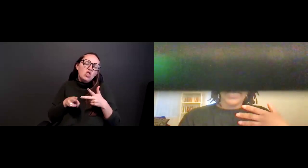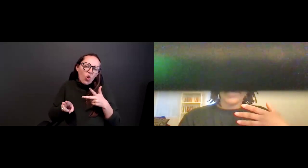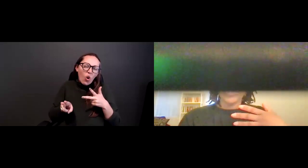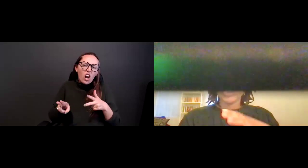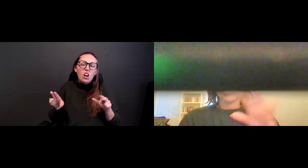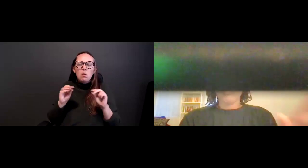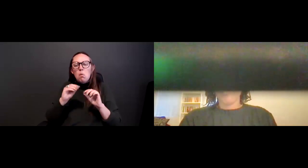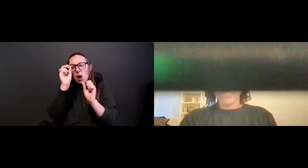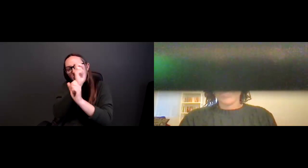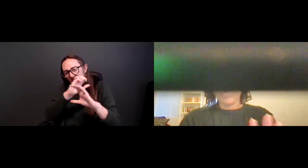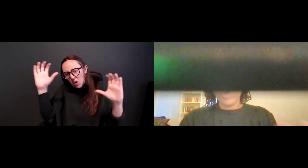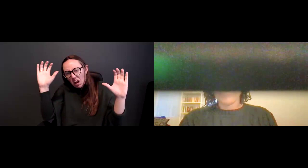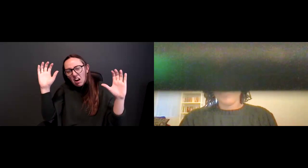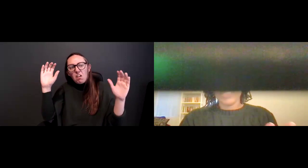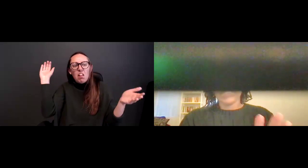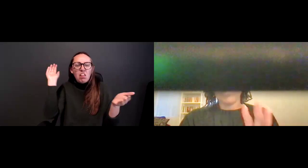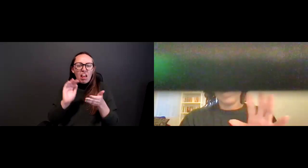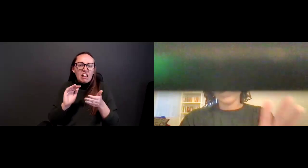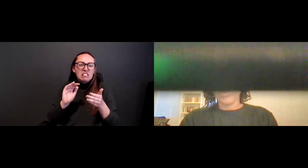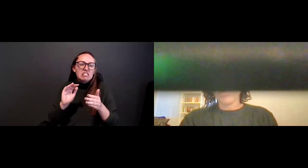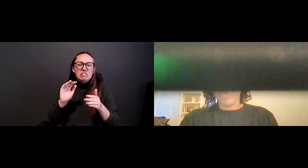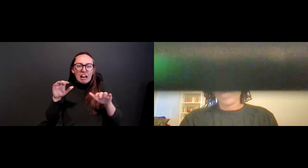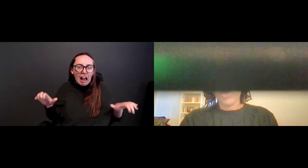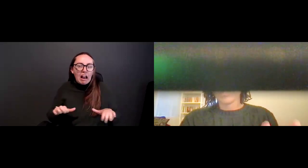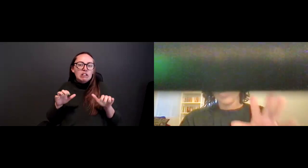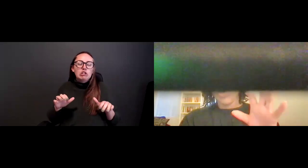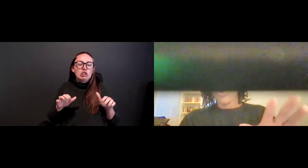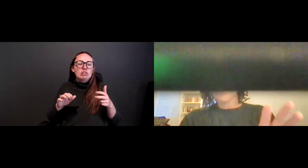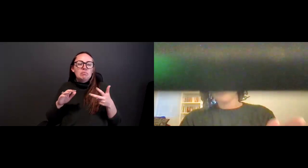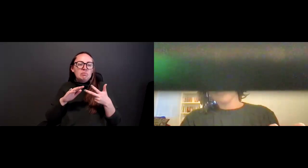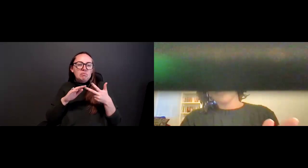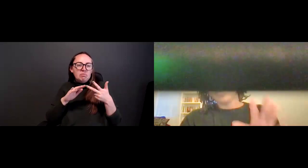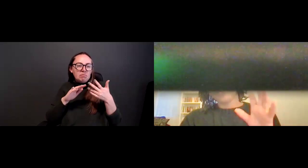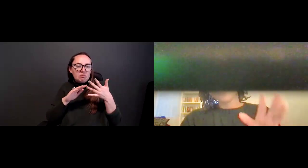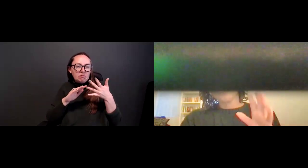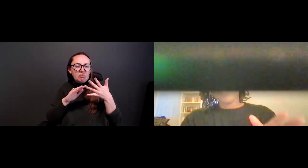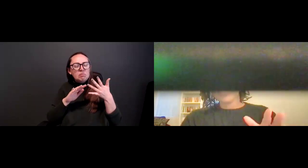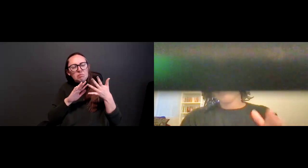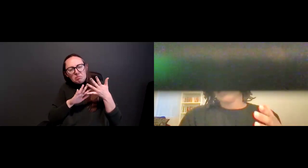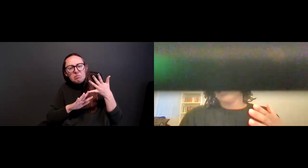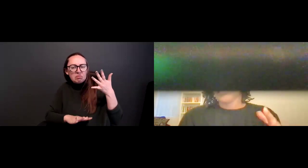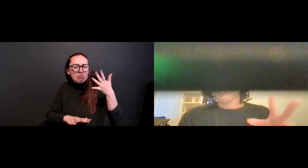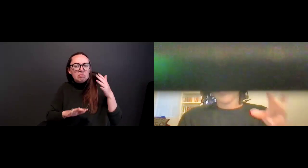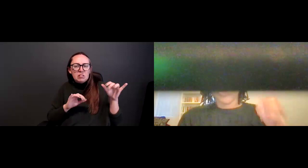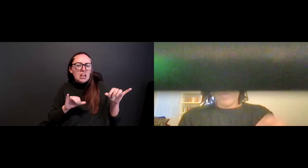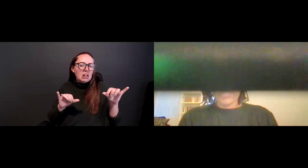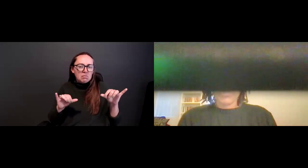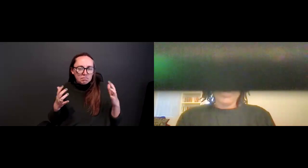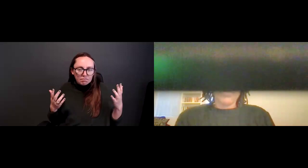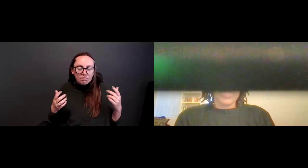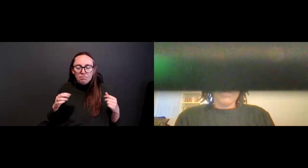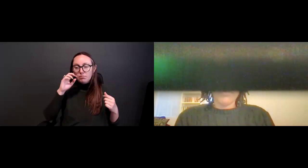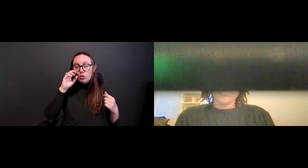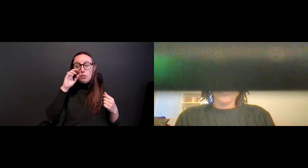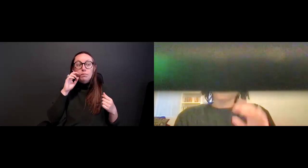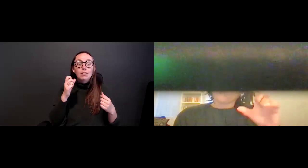theoretical. And just to sort of breeze through, you don't have to read these, but these other monologues are useful. When you pull something like this from a transcript